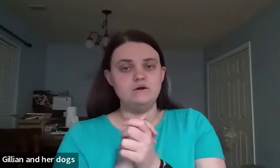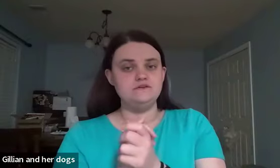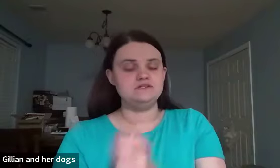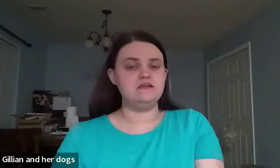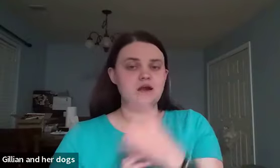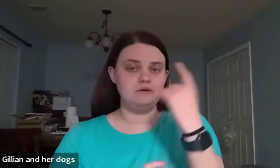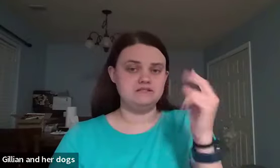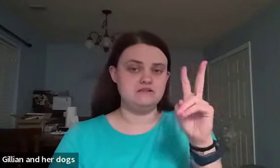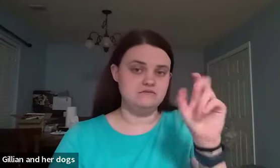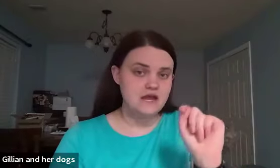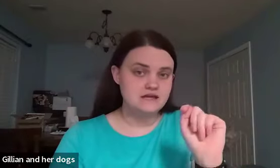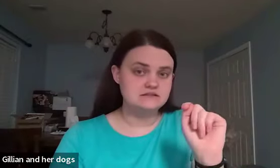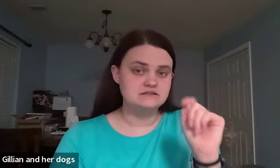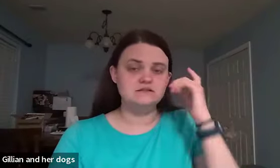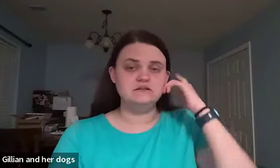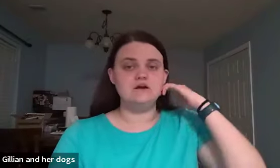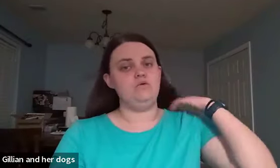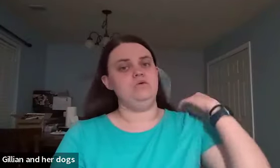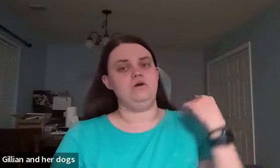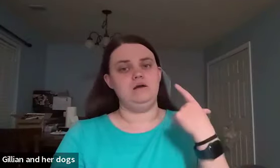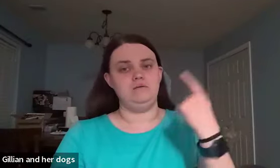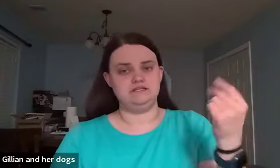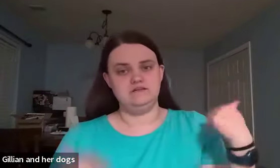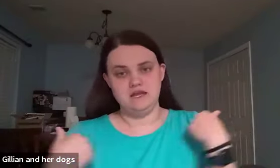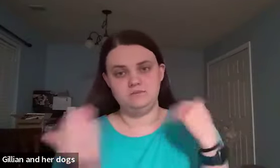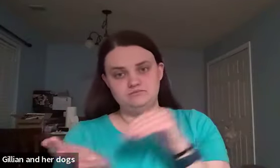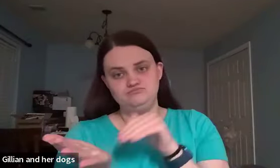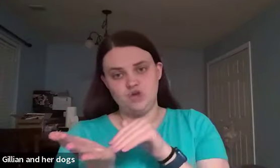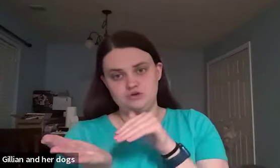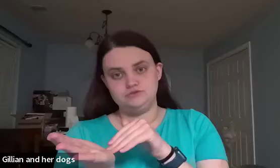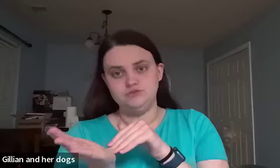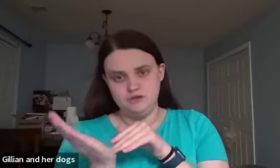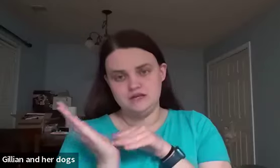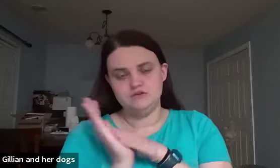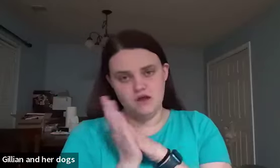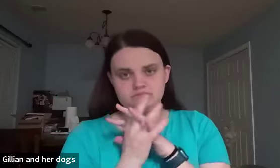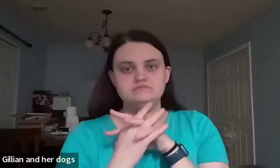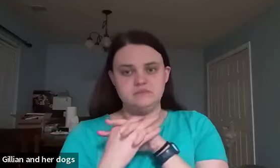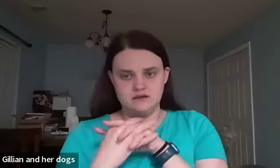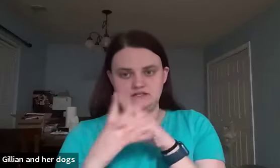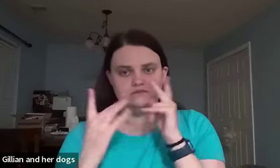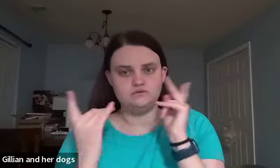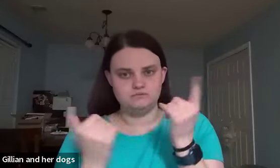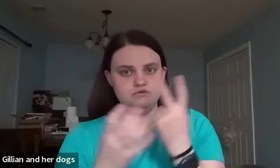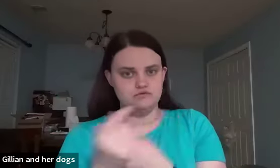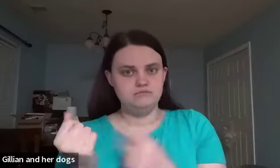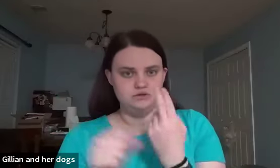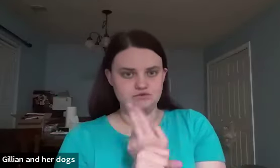So if you said like I went to the vet or I went to the animal doctor, you can do that. I've seen those both be